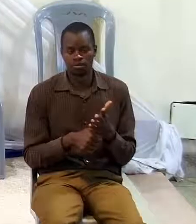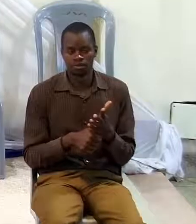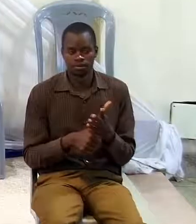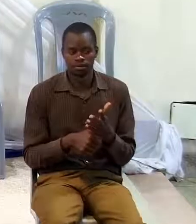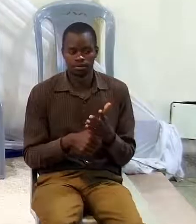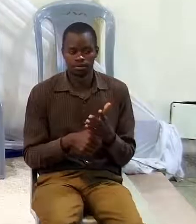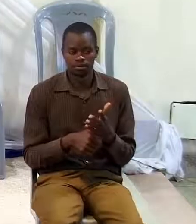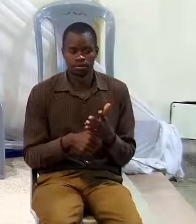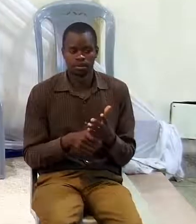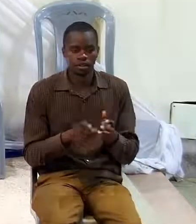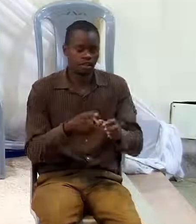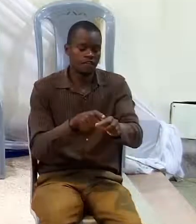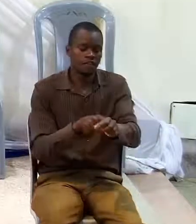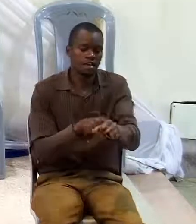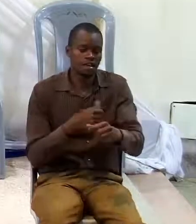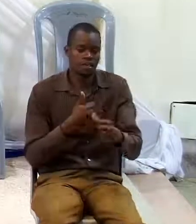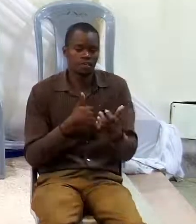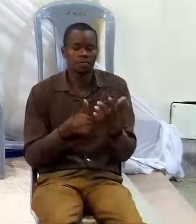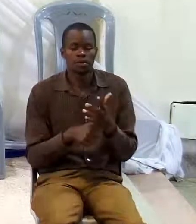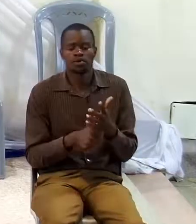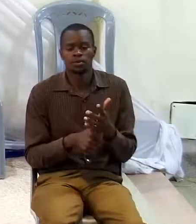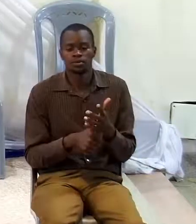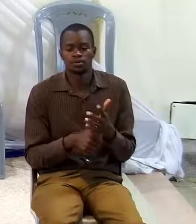with the heart conditions now,